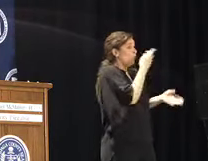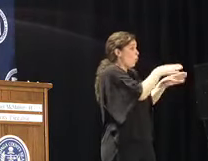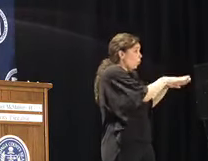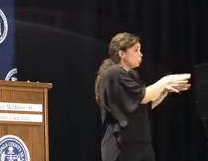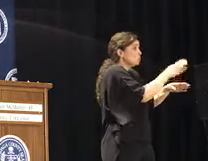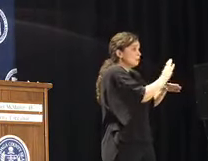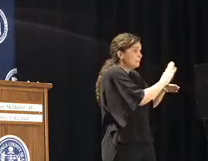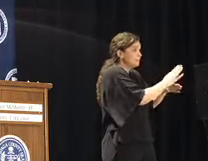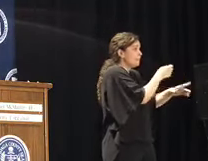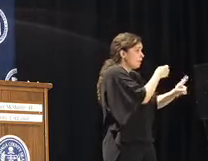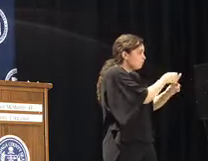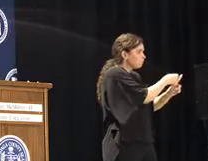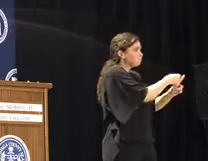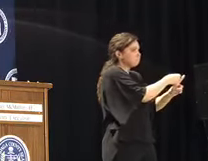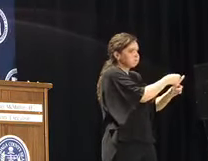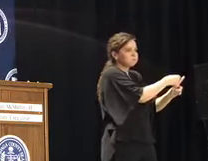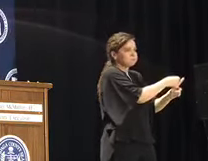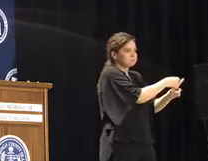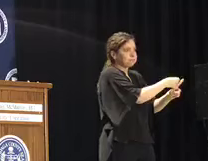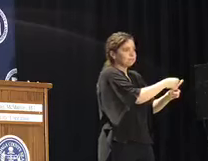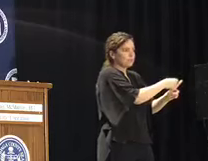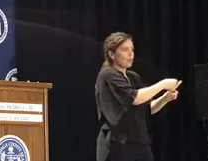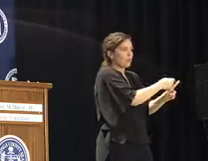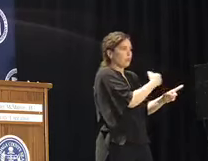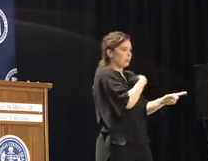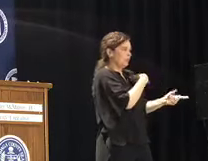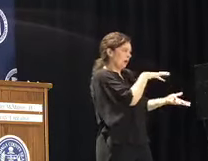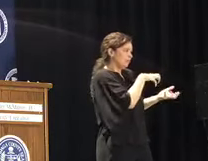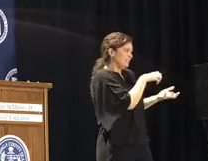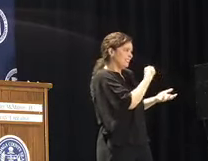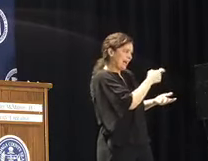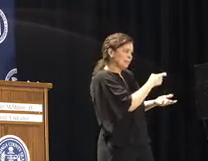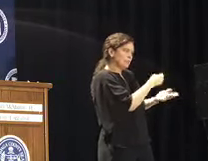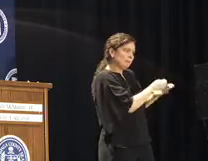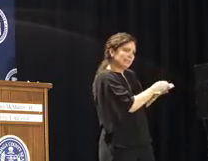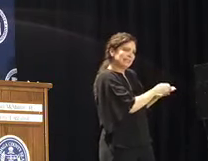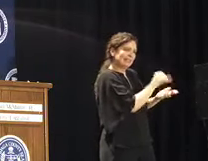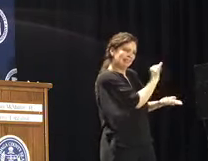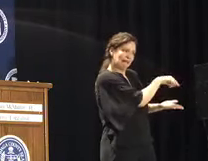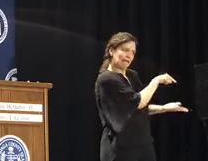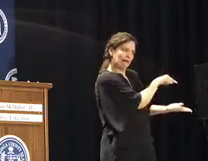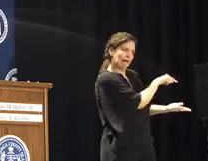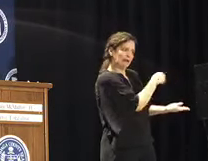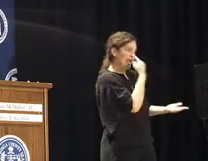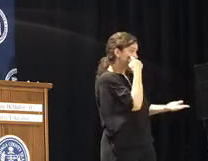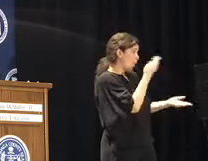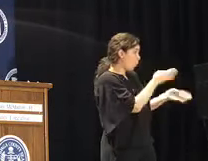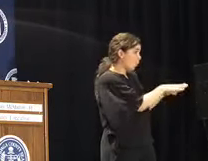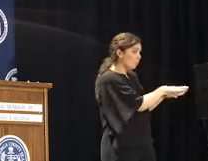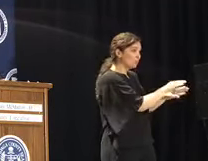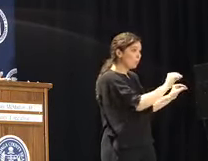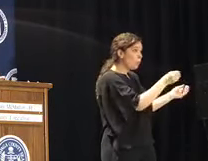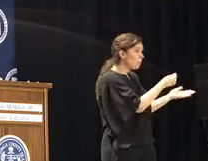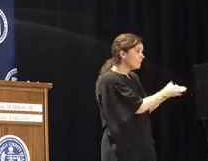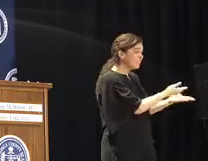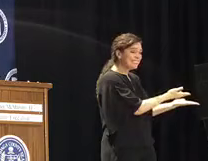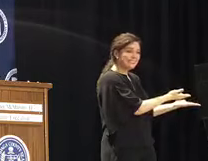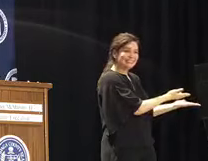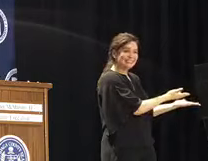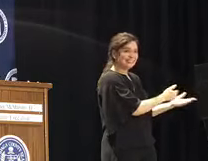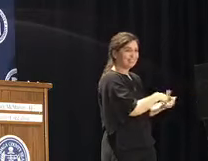of influx of capital to the states, but also to local governments like ours, who are our number